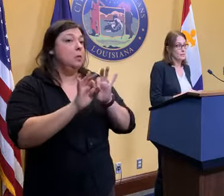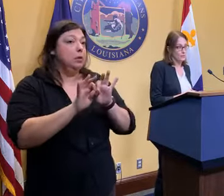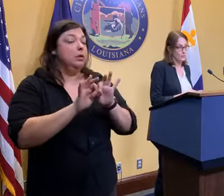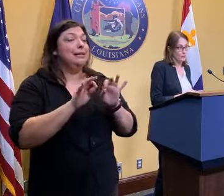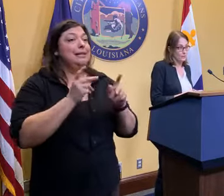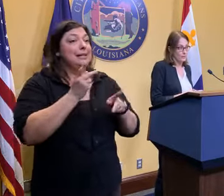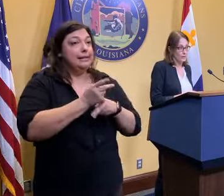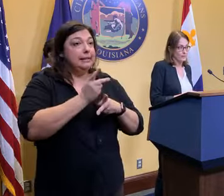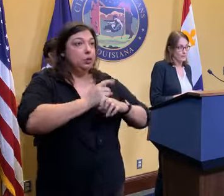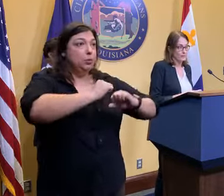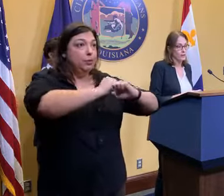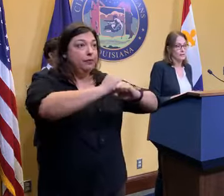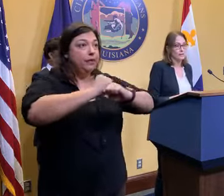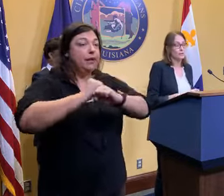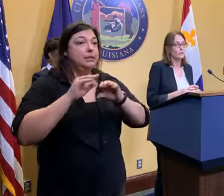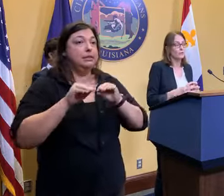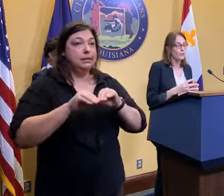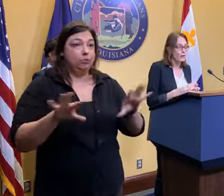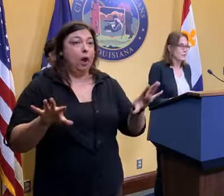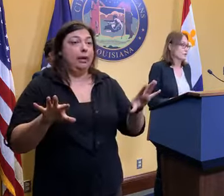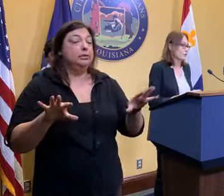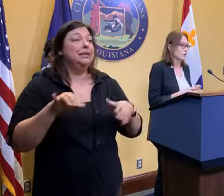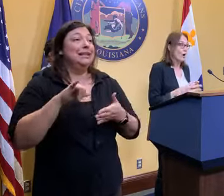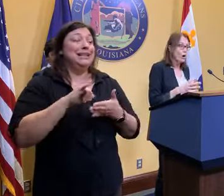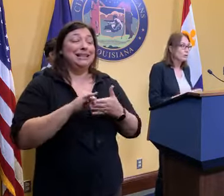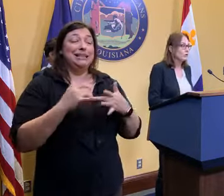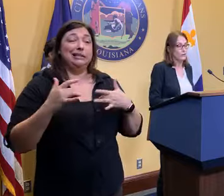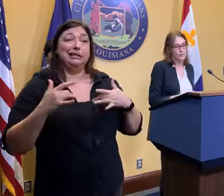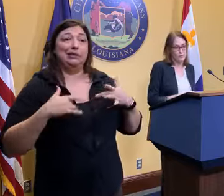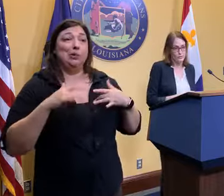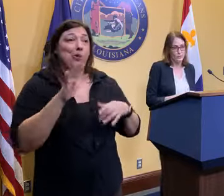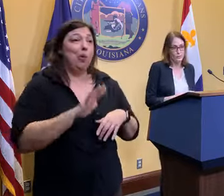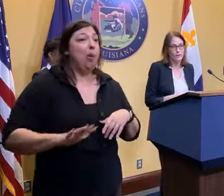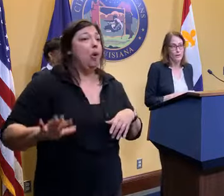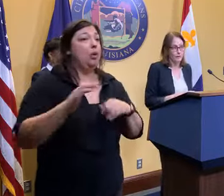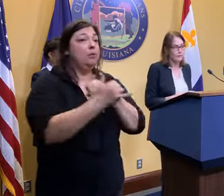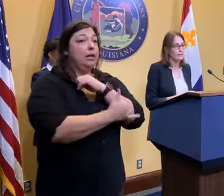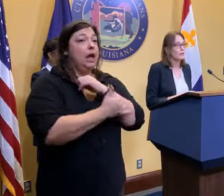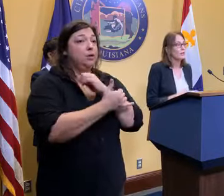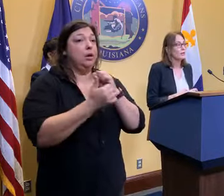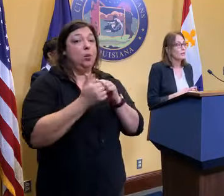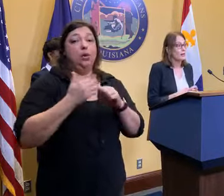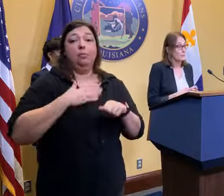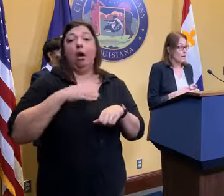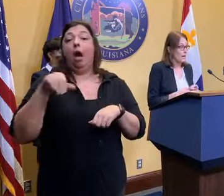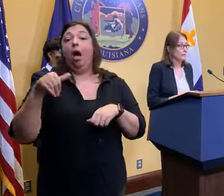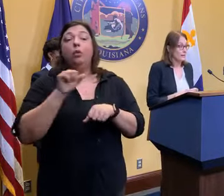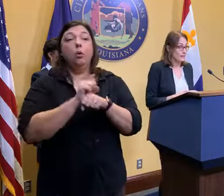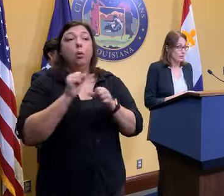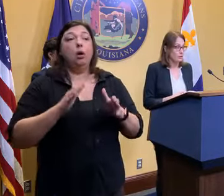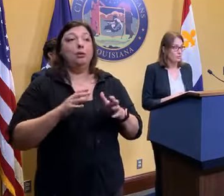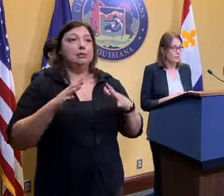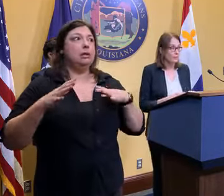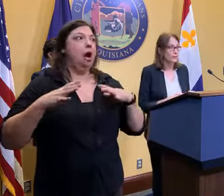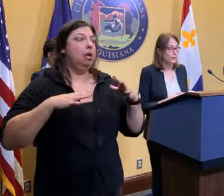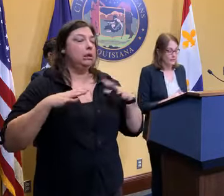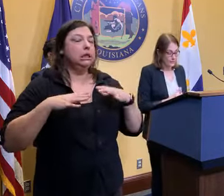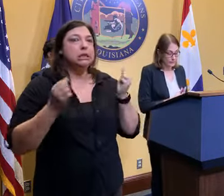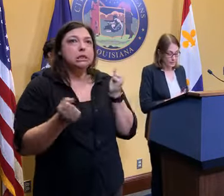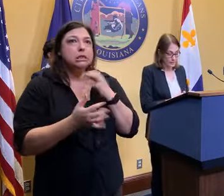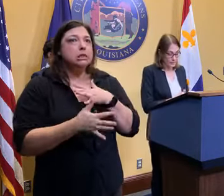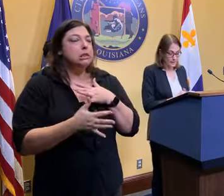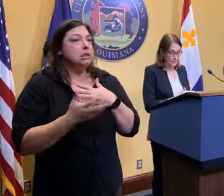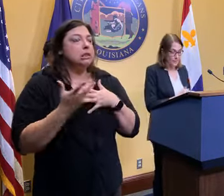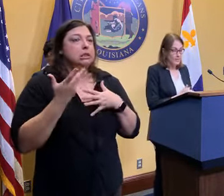we continue to prevent the spread. This is causing great concern all over the country with my colleagues. Holidays are really